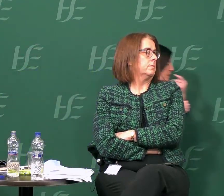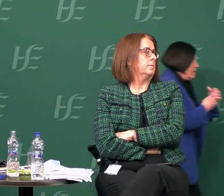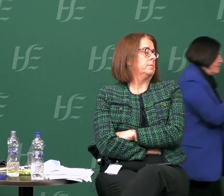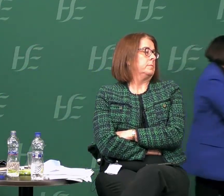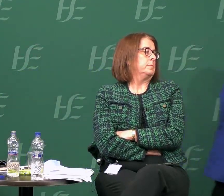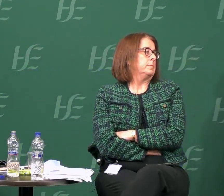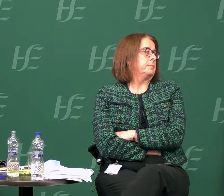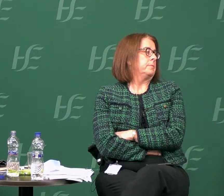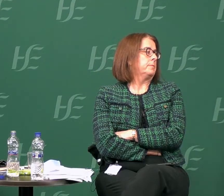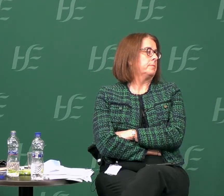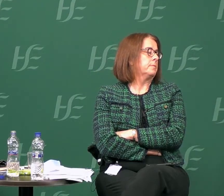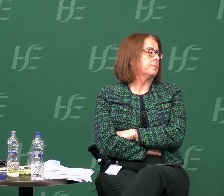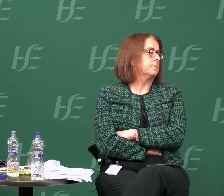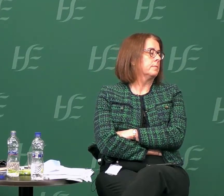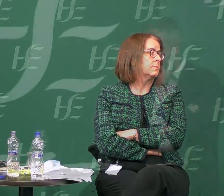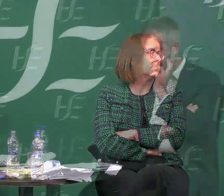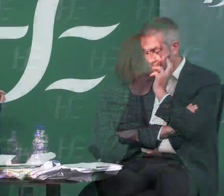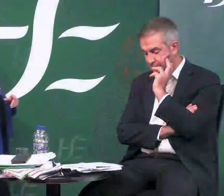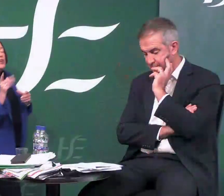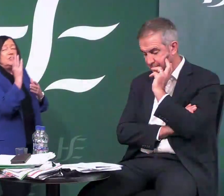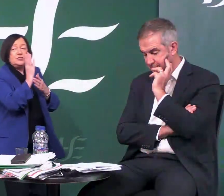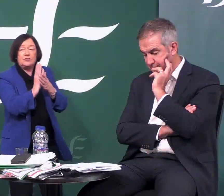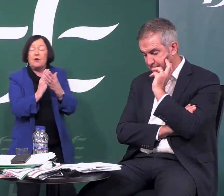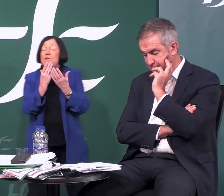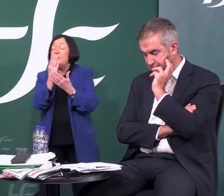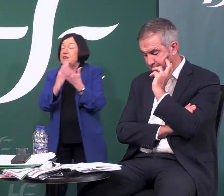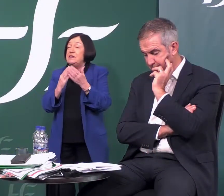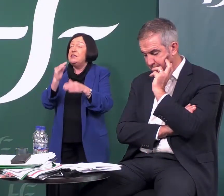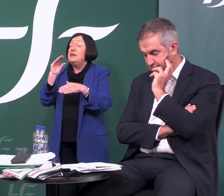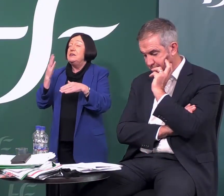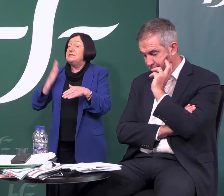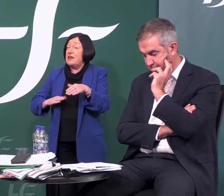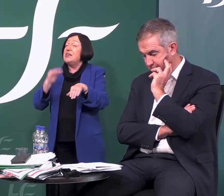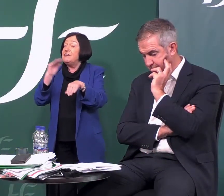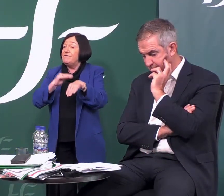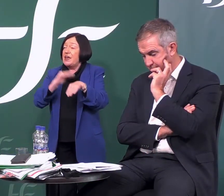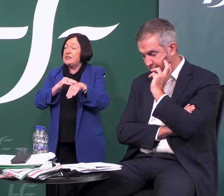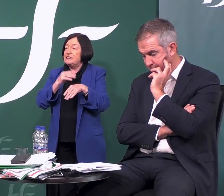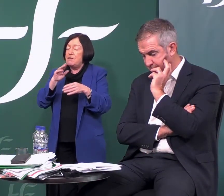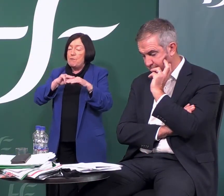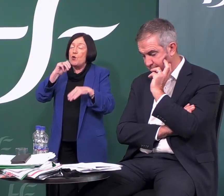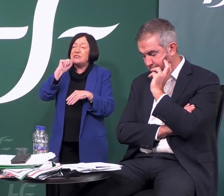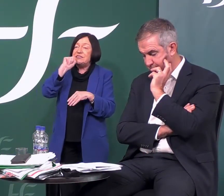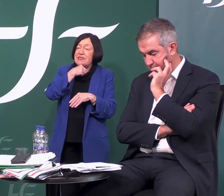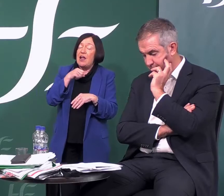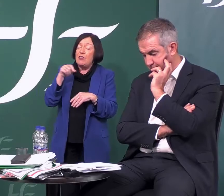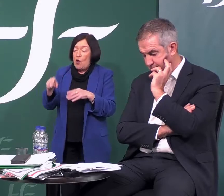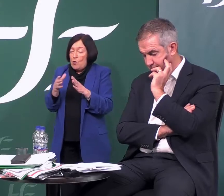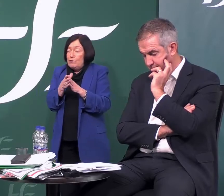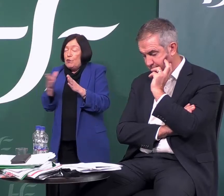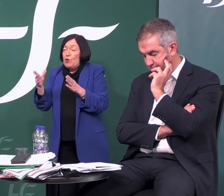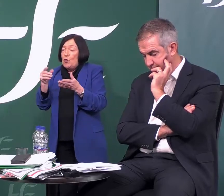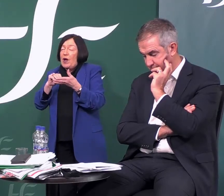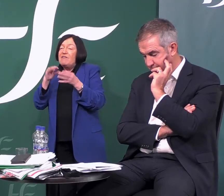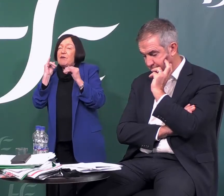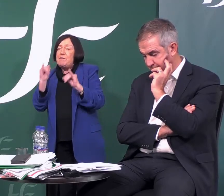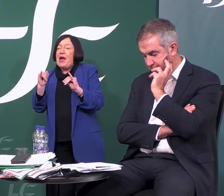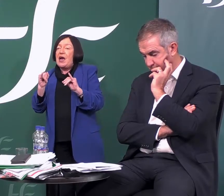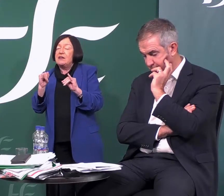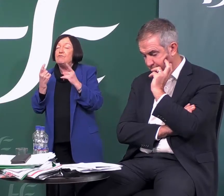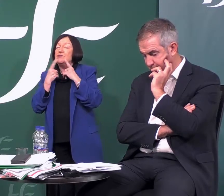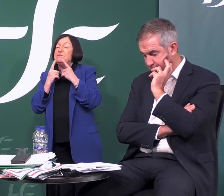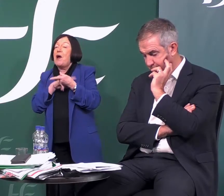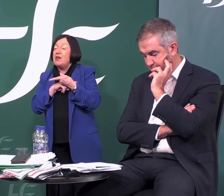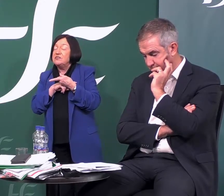There are a range of side effects, from common side effects to more severe, and at the very end of the severe range are anaphylactic reactions, severe